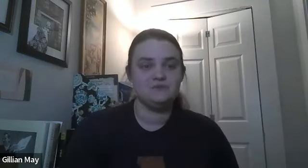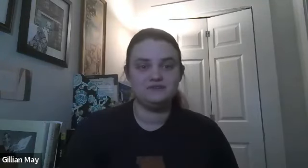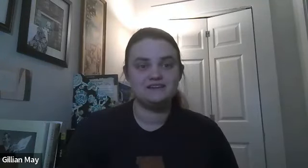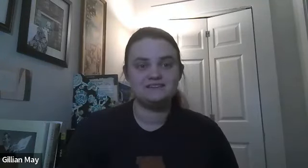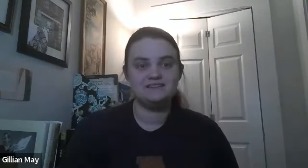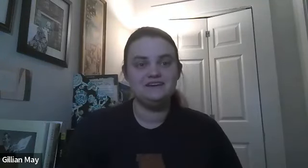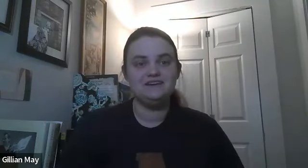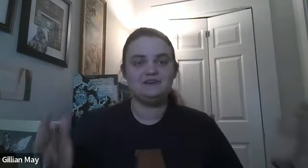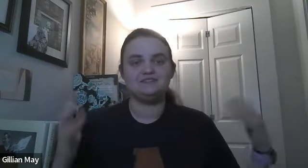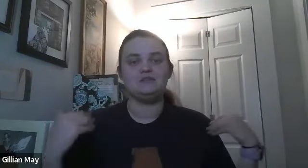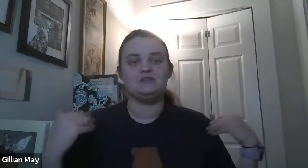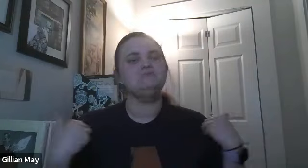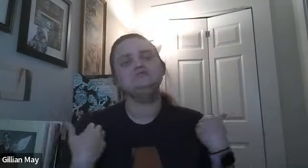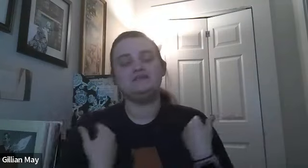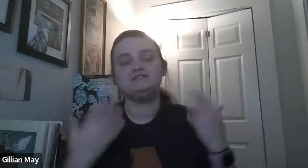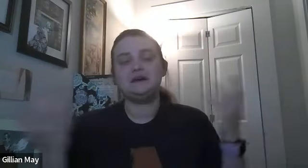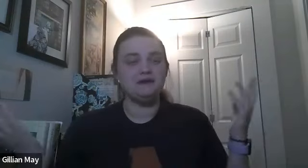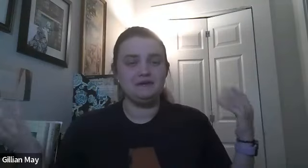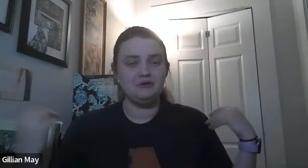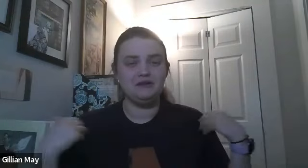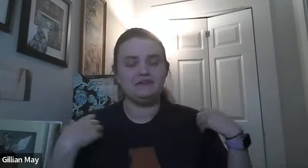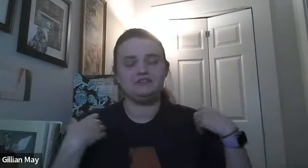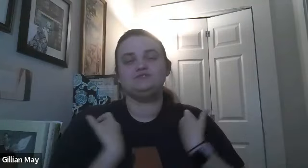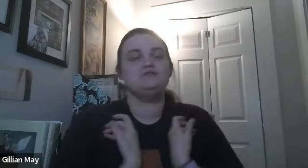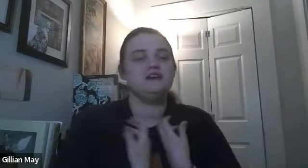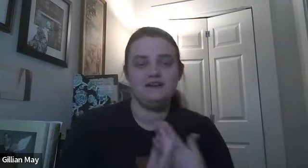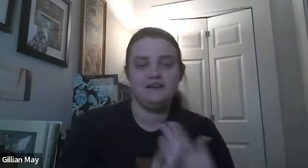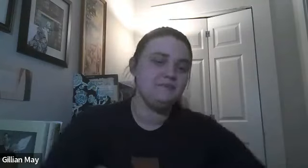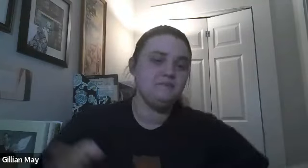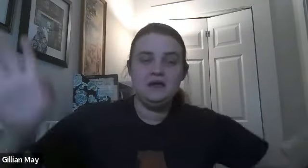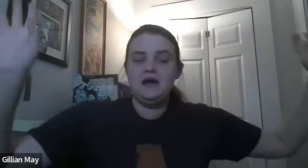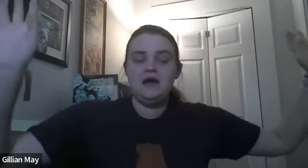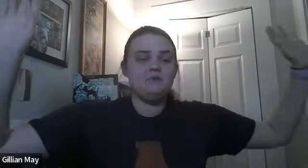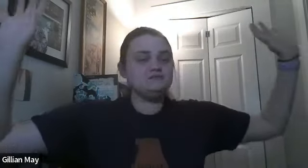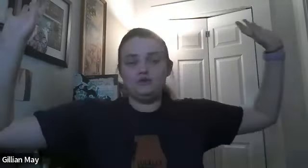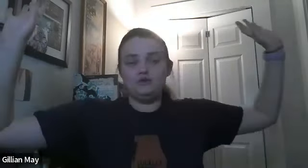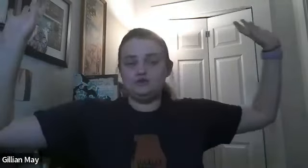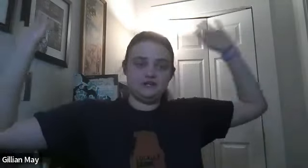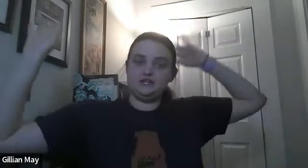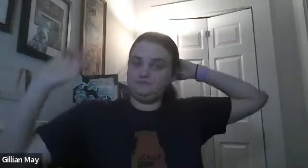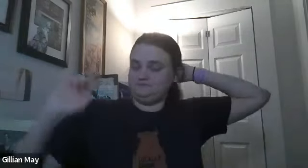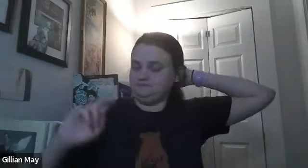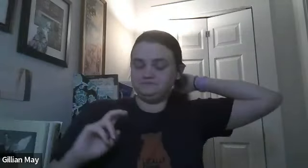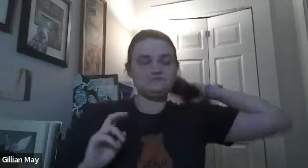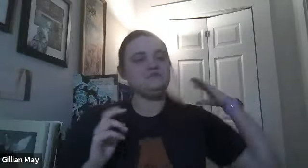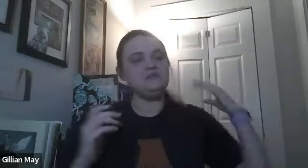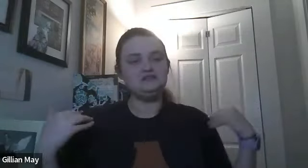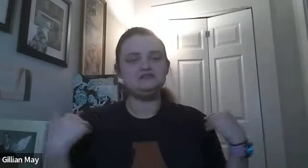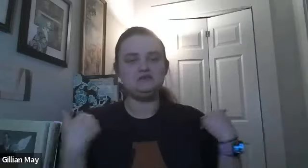of their desk because they're like, I'm so tired. It was like a Monday morning and they're just so tired. And I mean, it was a whole dramatic show. So,